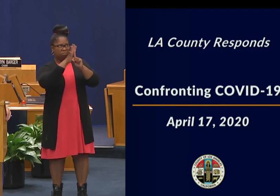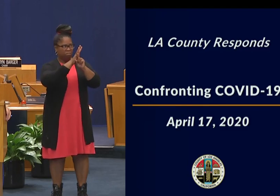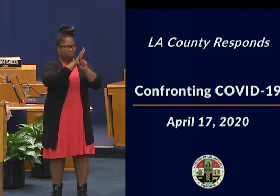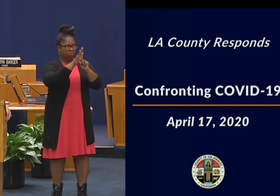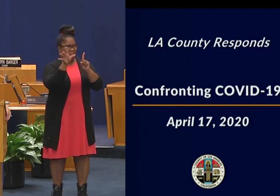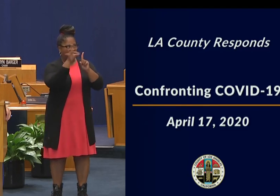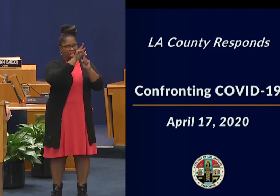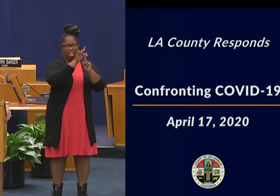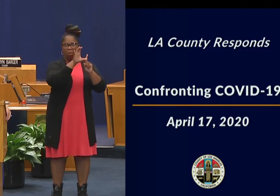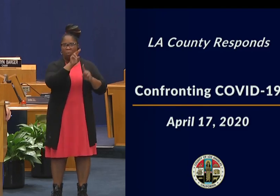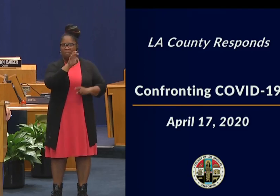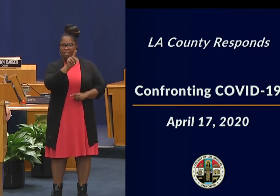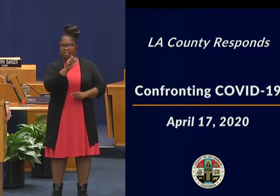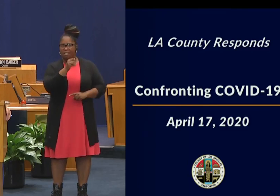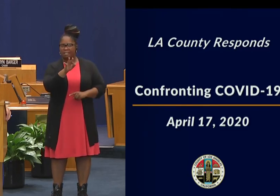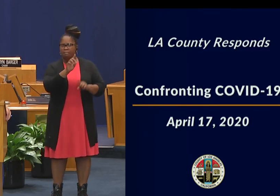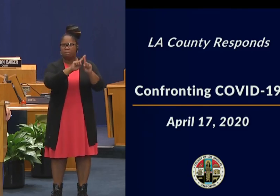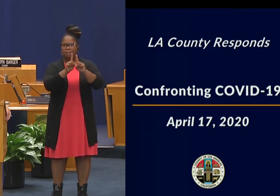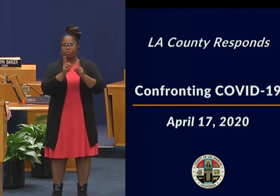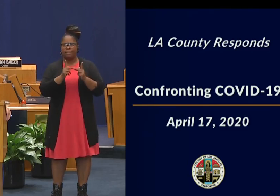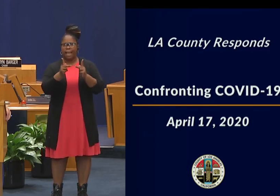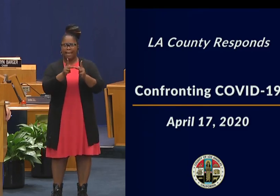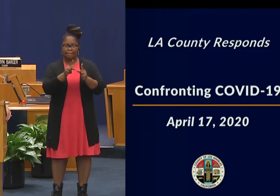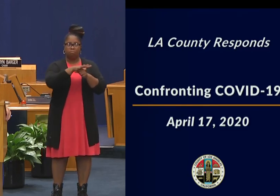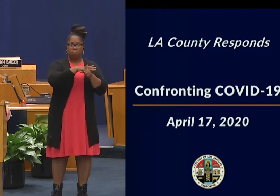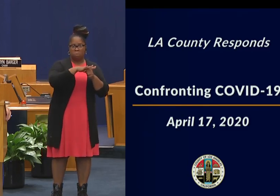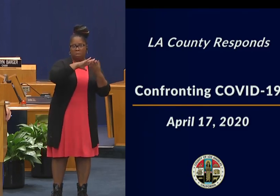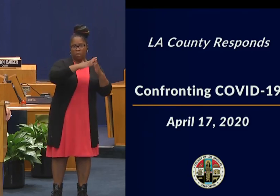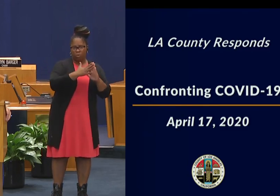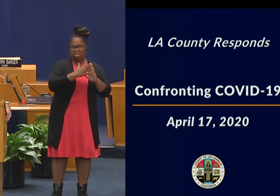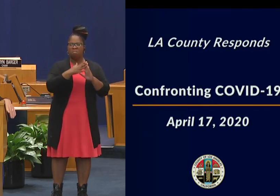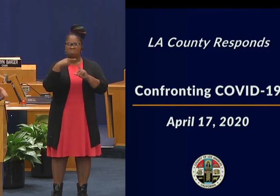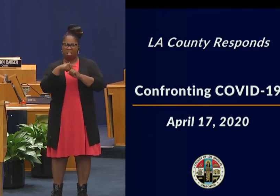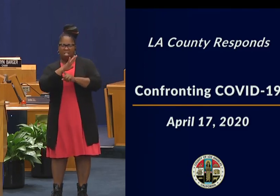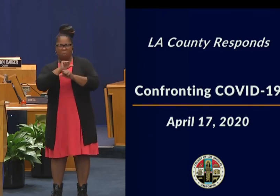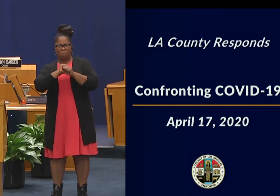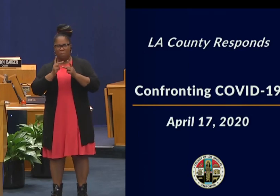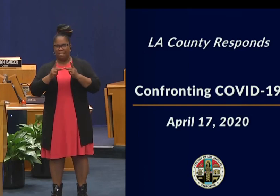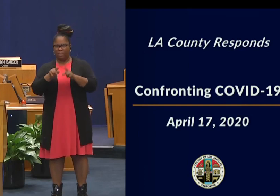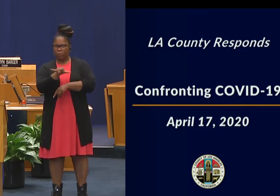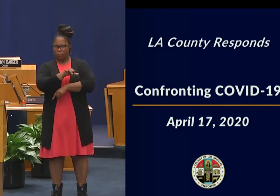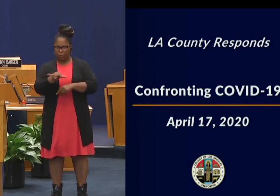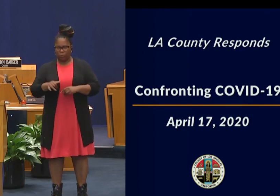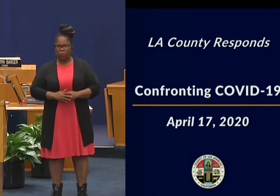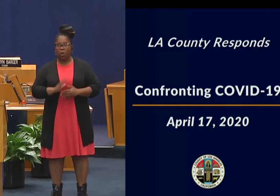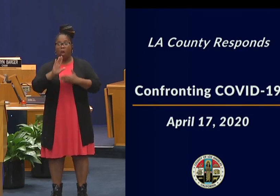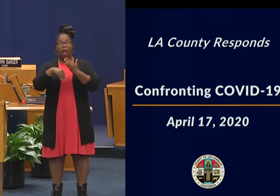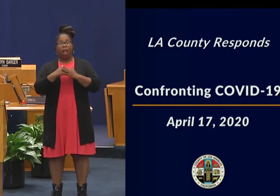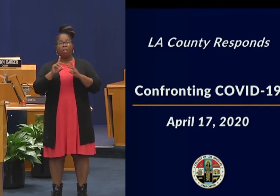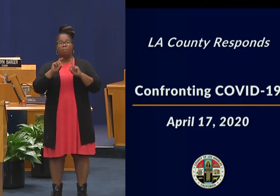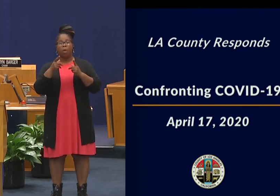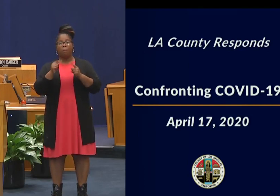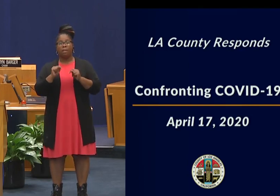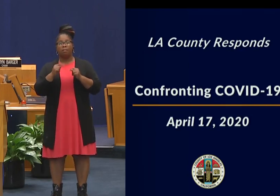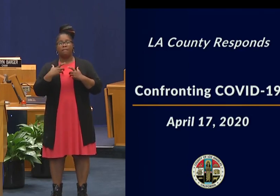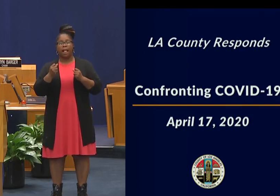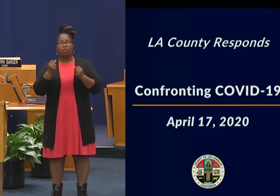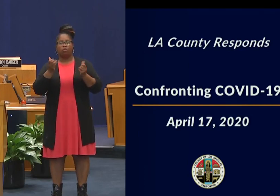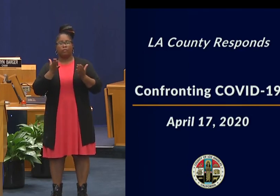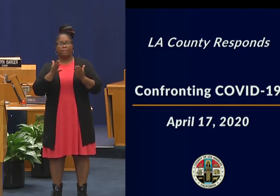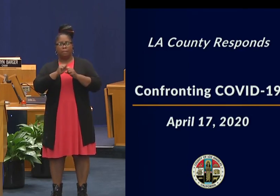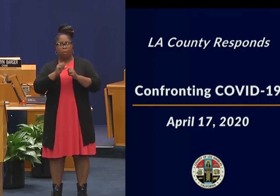COVID-19 in a variety of settings, both within the community as well as in their workplace. All Department of Health Services employees